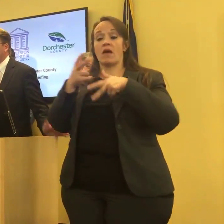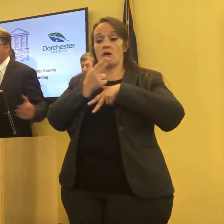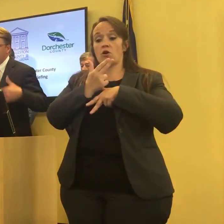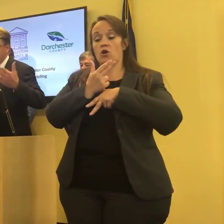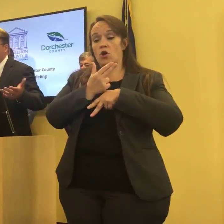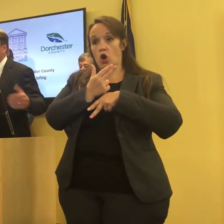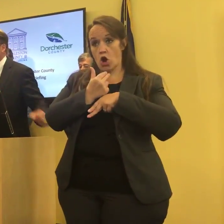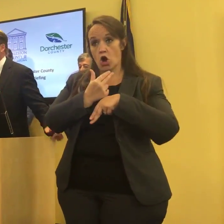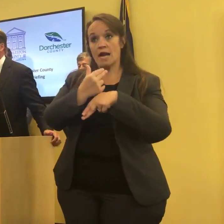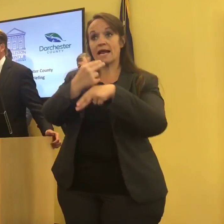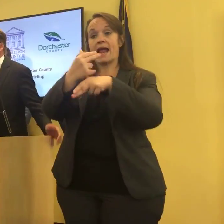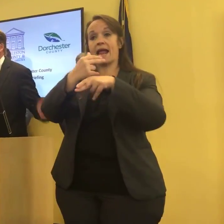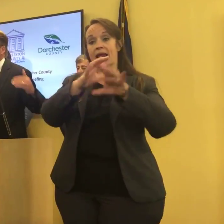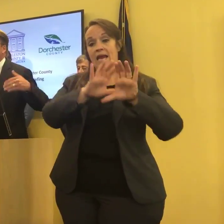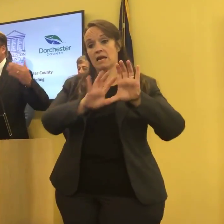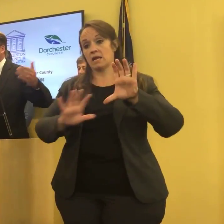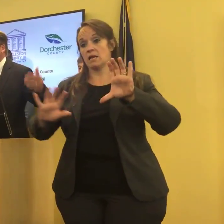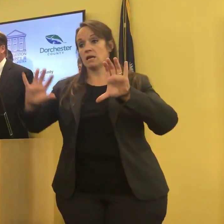tornado,